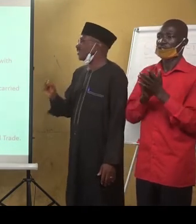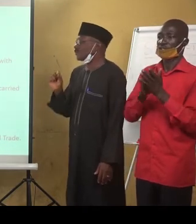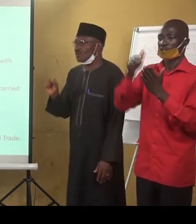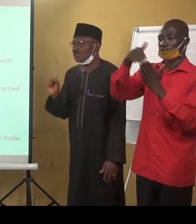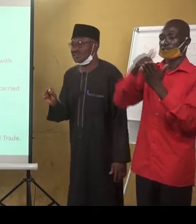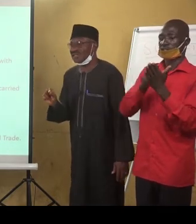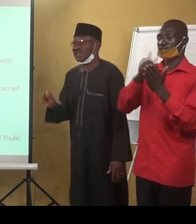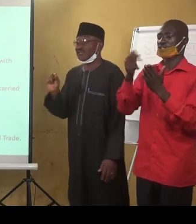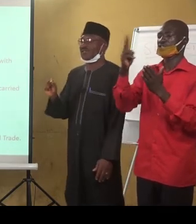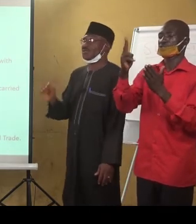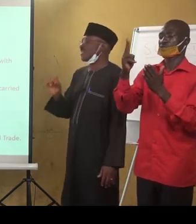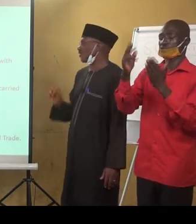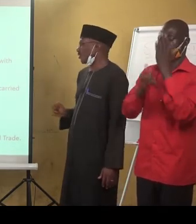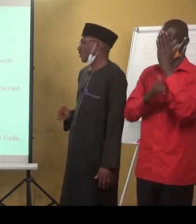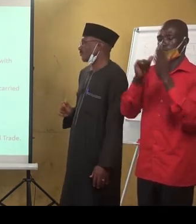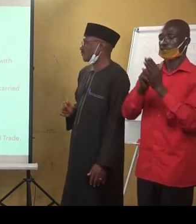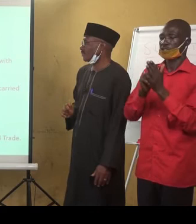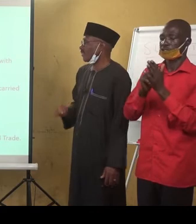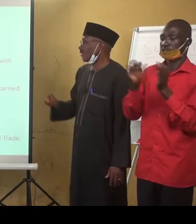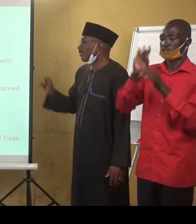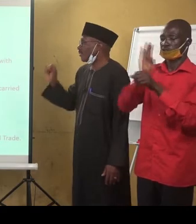List any 2 countries that trade with Nigeria.